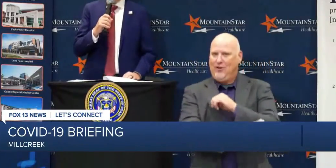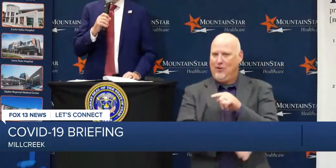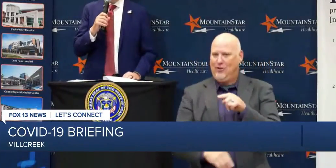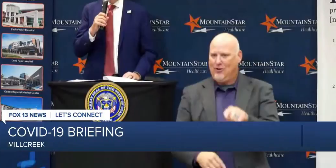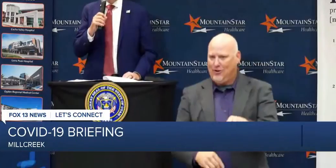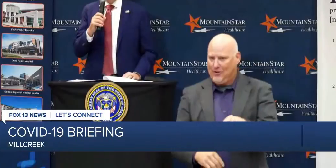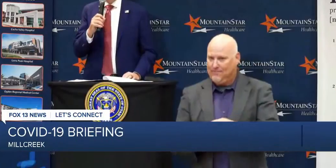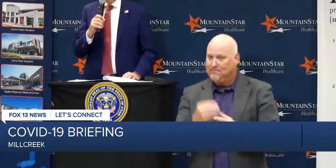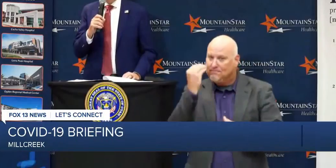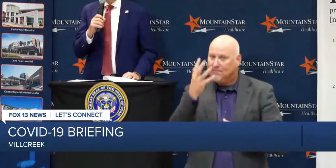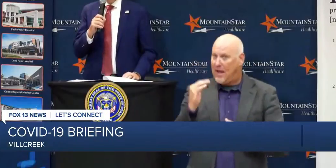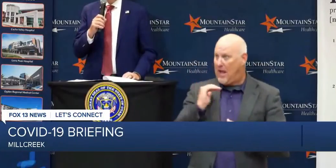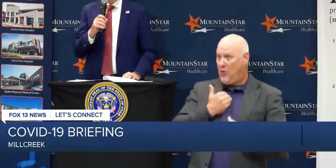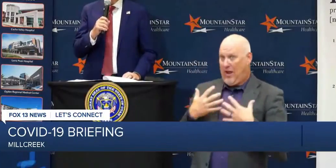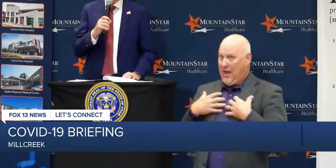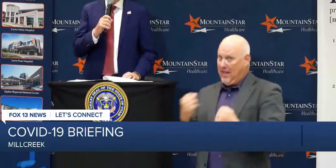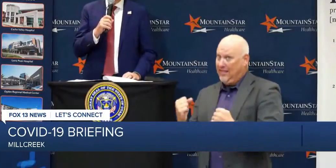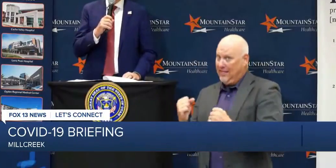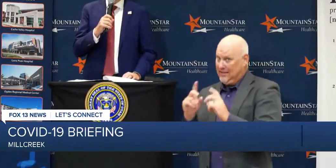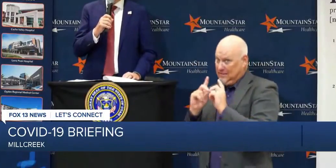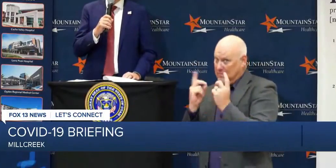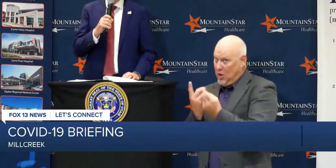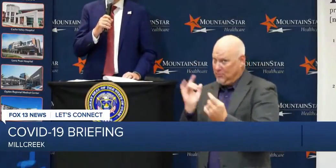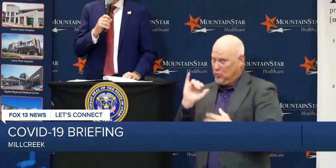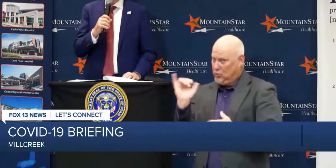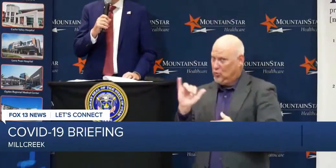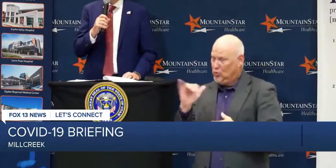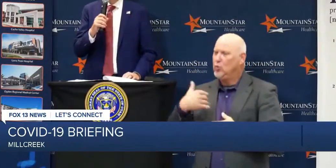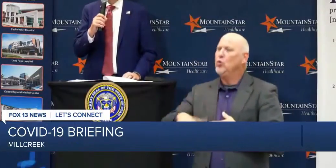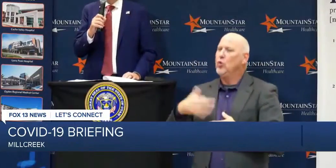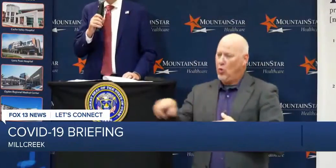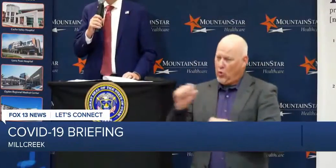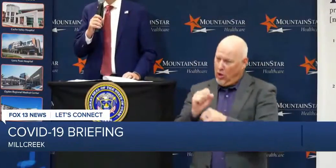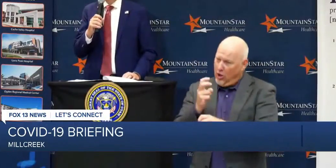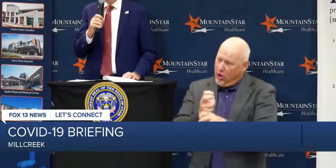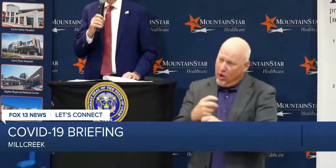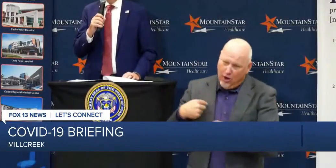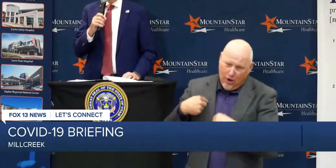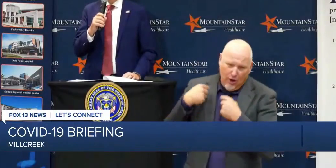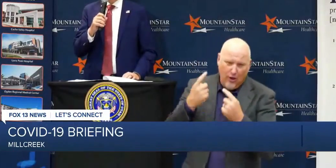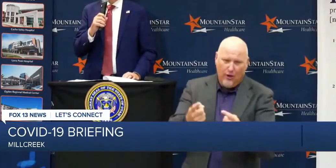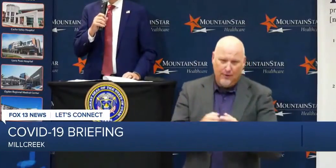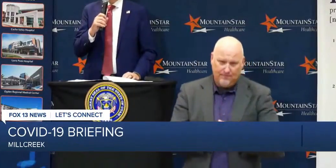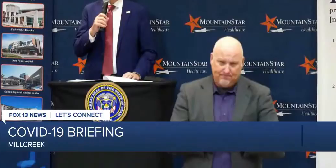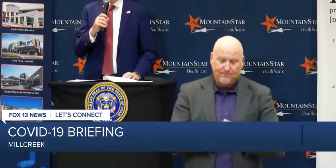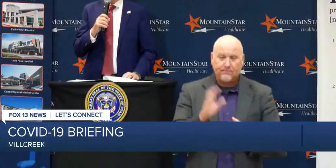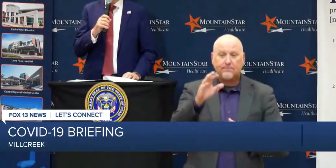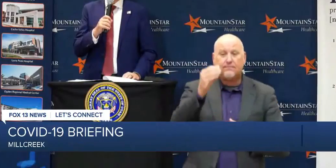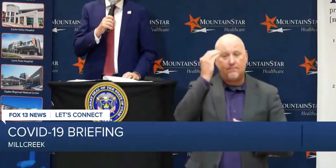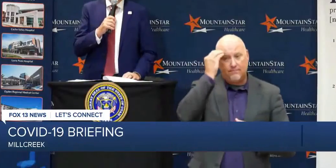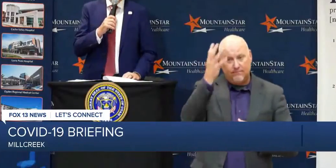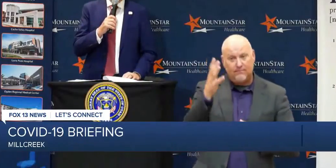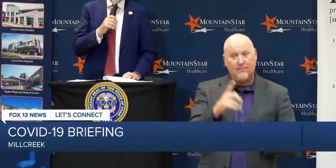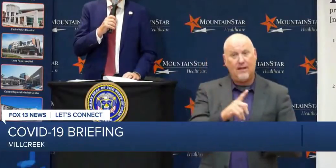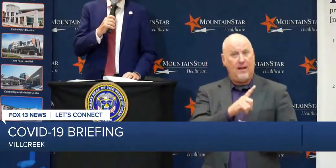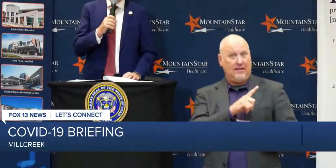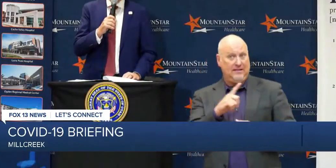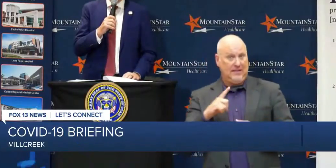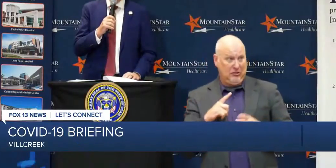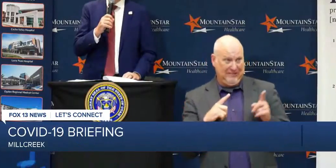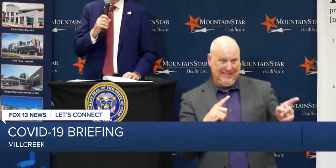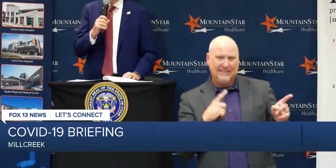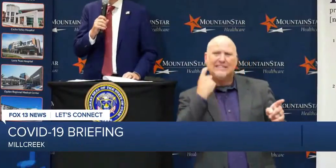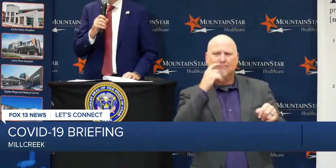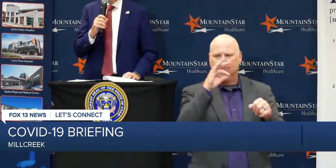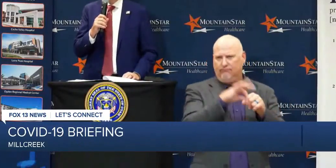in the law. The legislature decided last year that they wanted to take a more active role in managing the pandemic, and